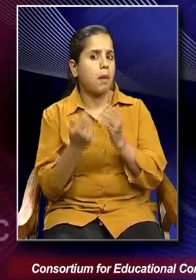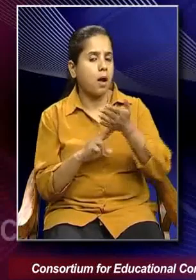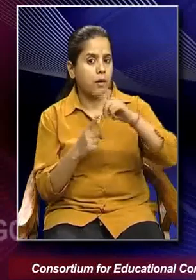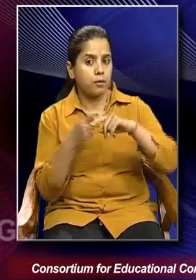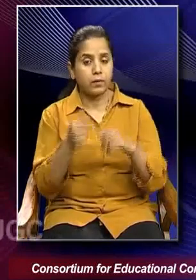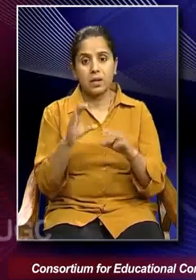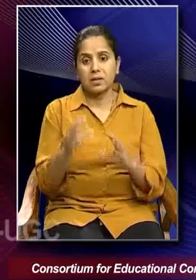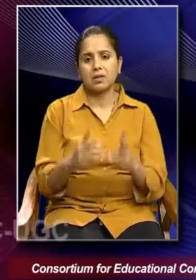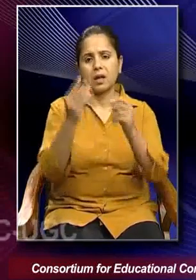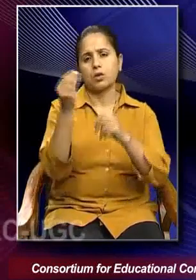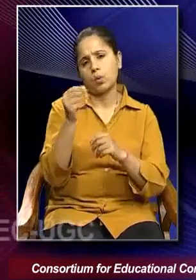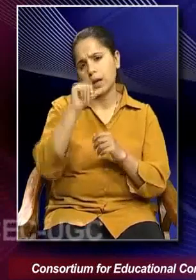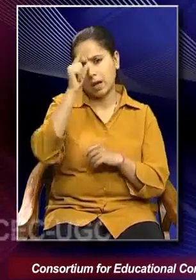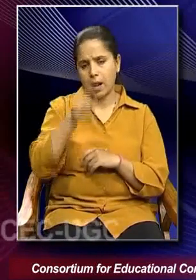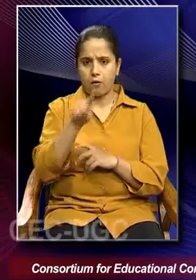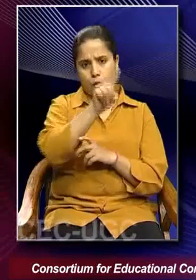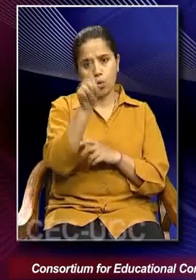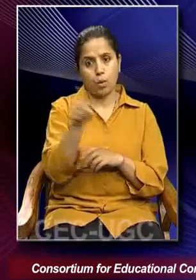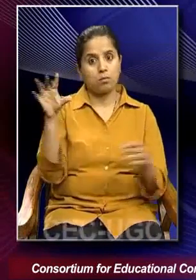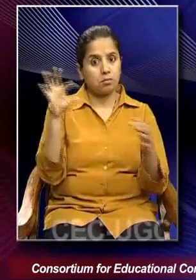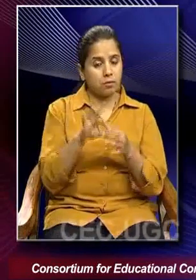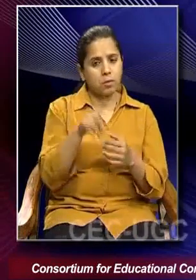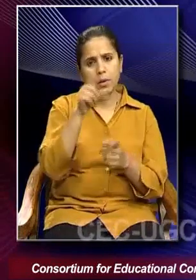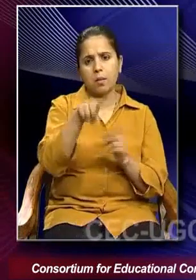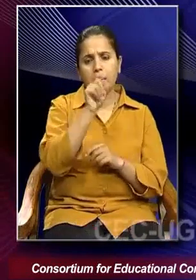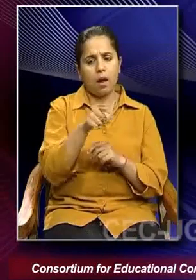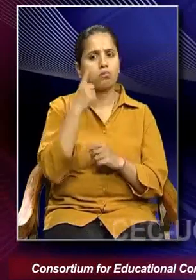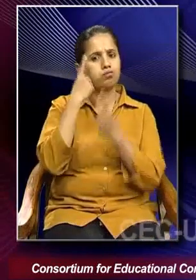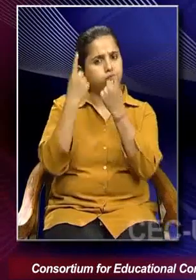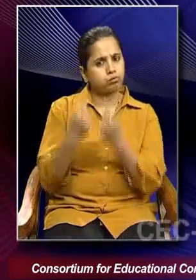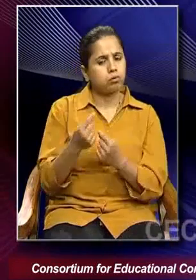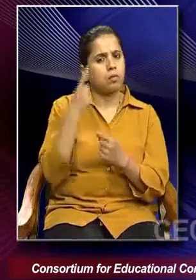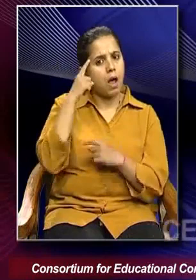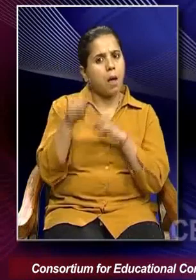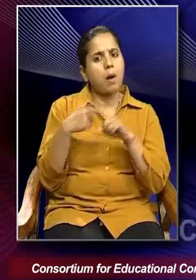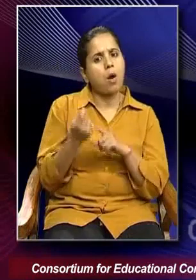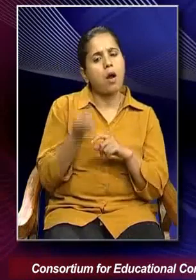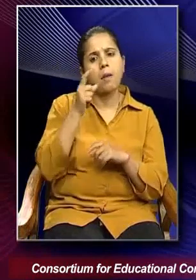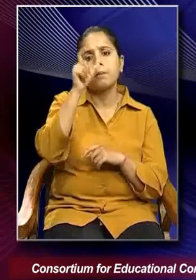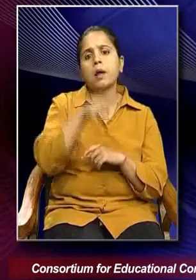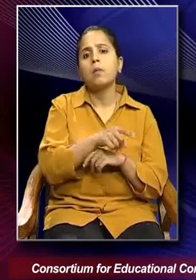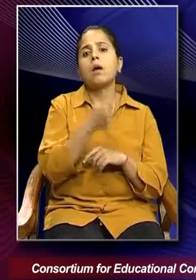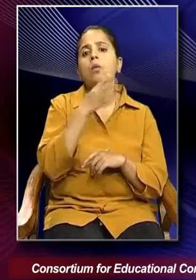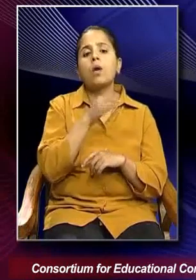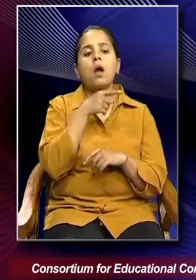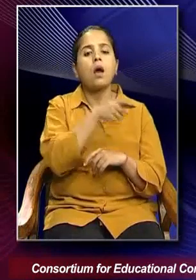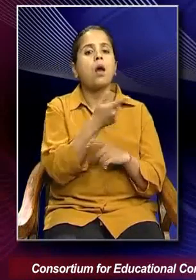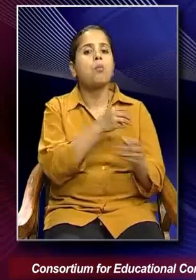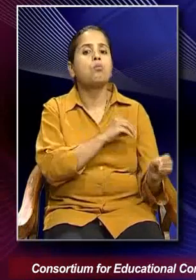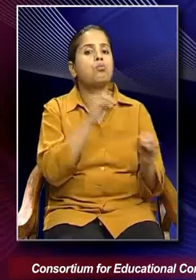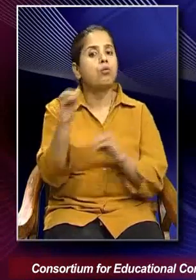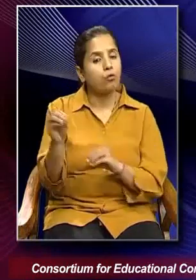has got few questions, and based on that one can make an assessment about the individual at the time of enumeration